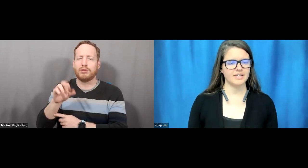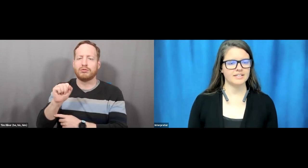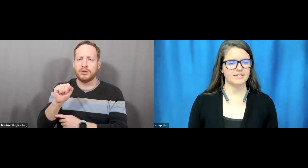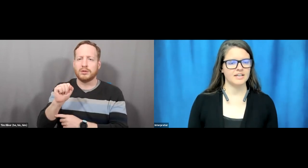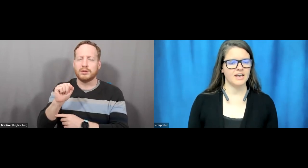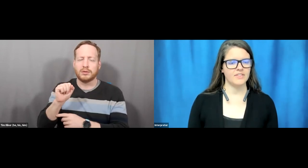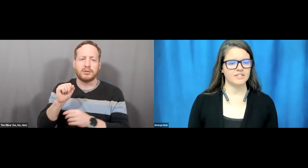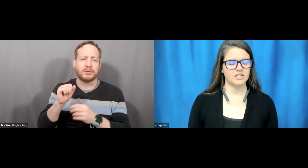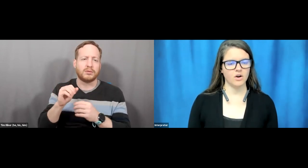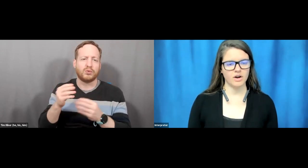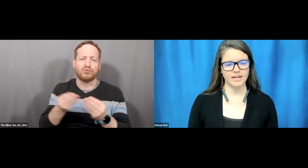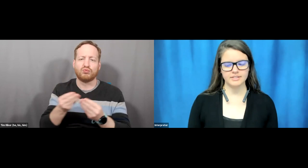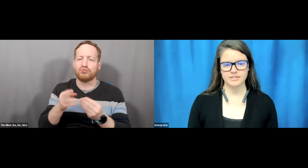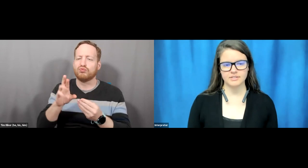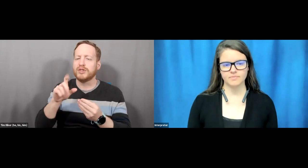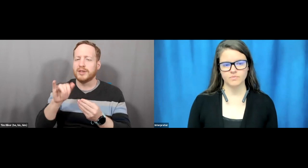access and the TRS.